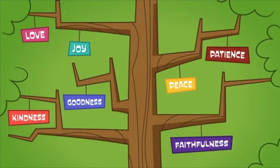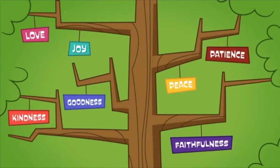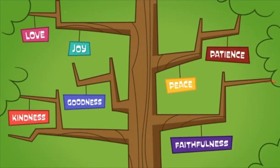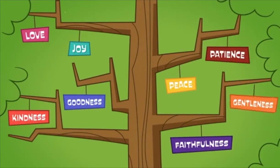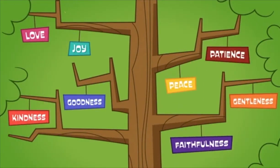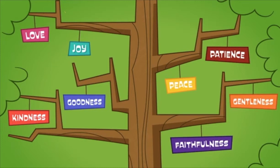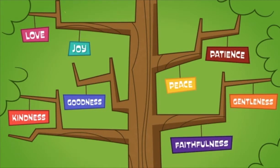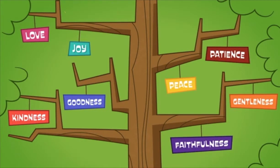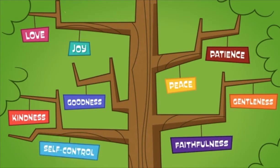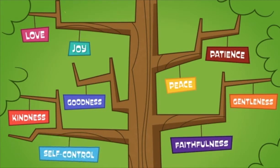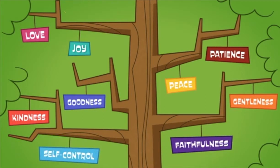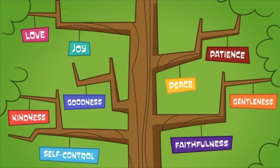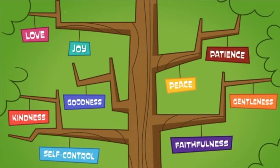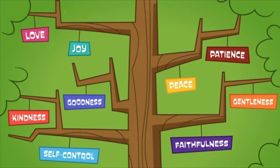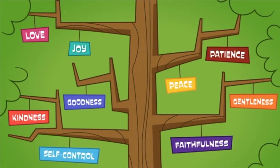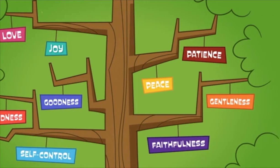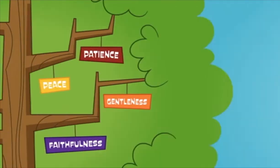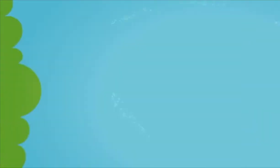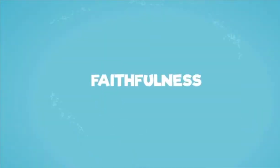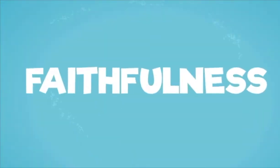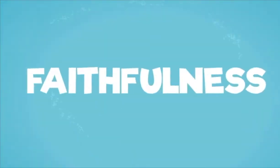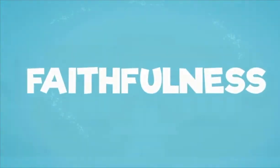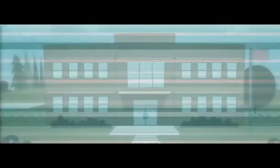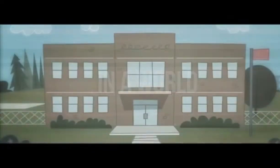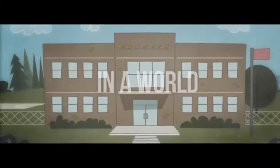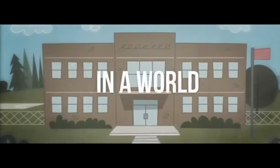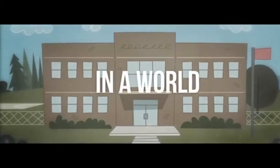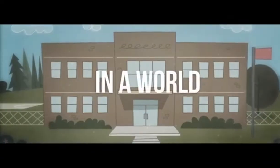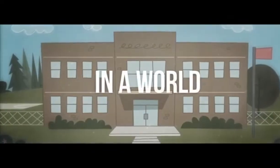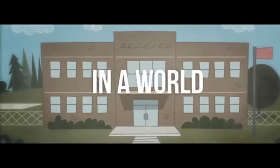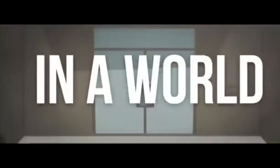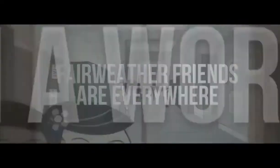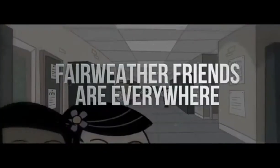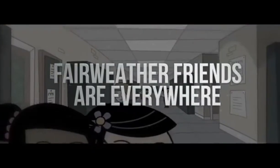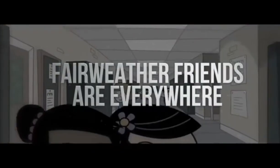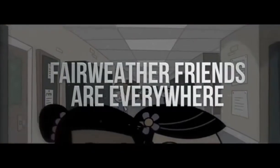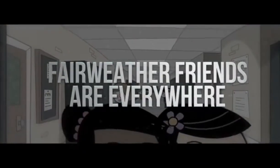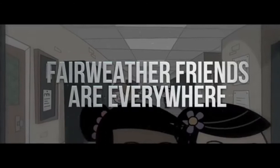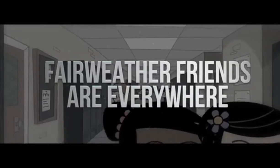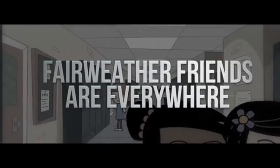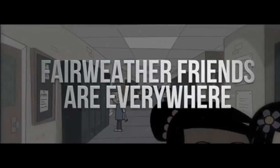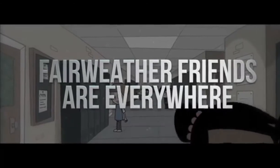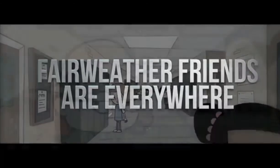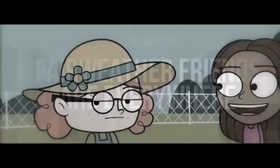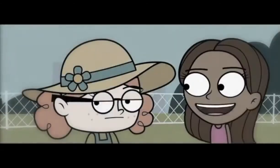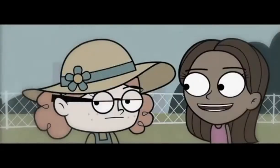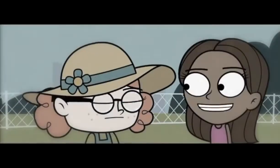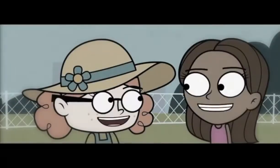faithfulness, gentleness, and self-control. Faithfulness. In a world where fair-weather friends are everywhere. Hey, that's a